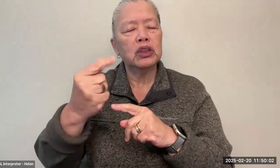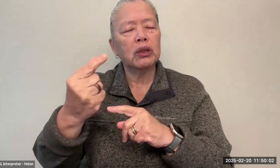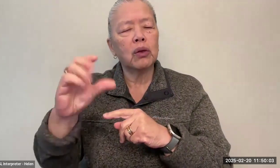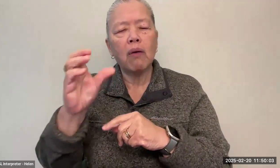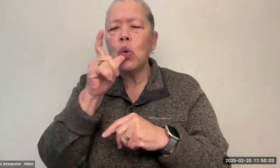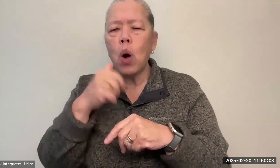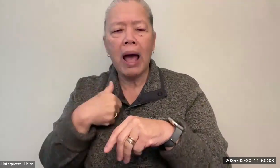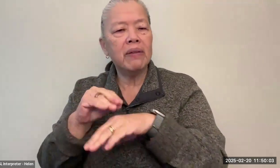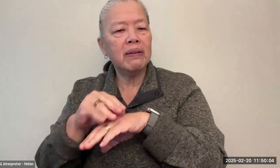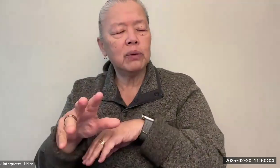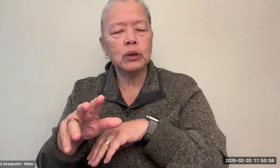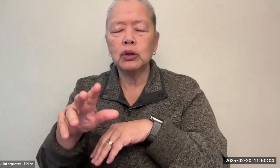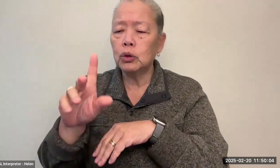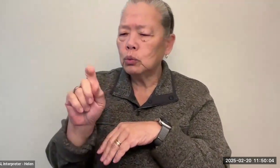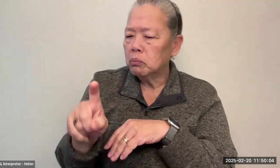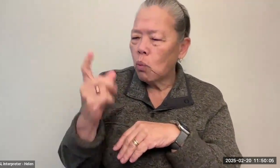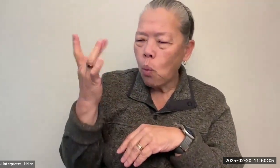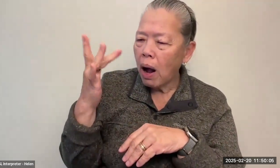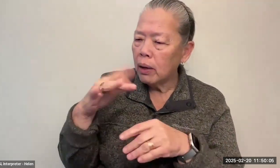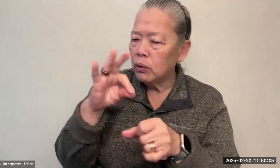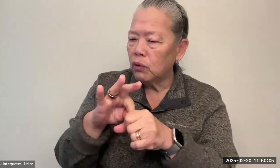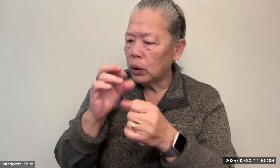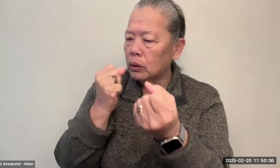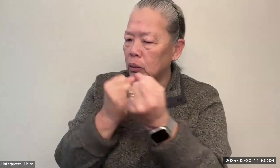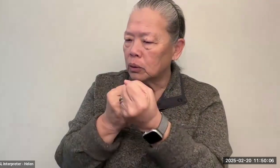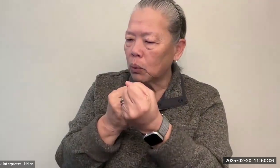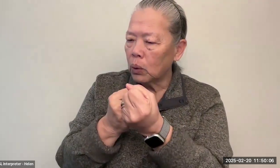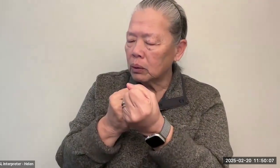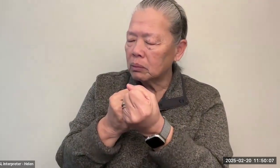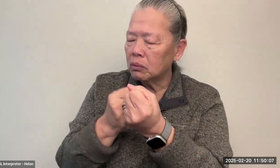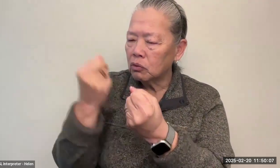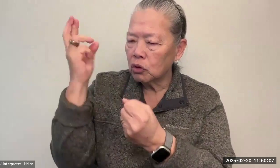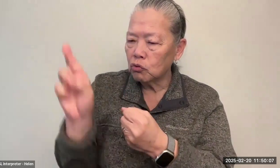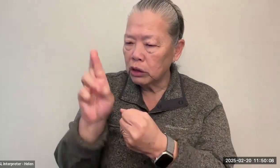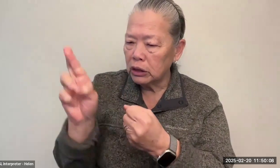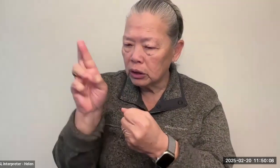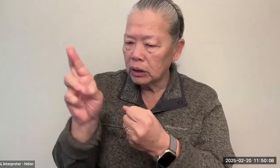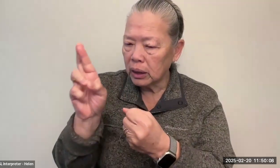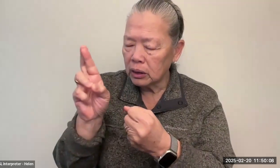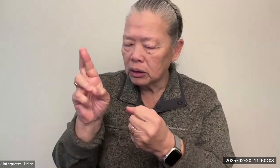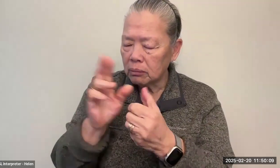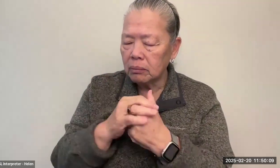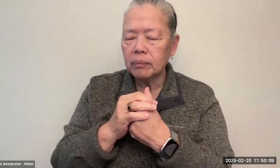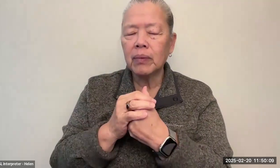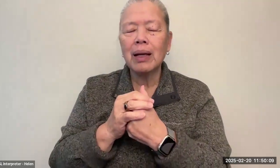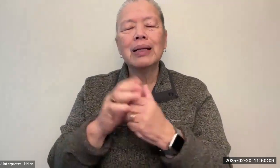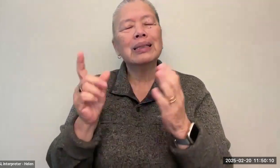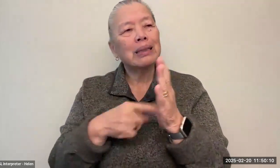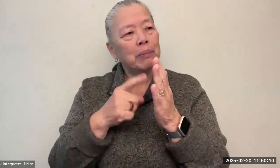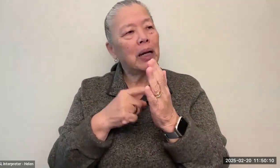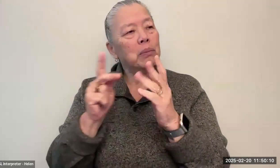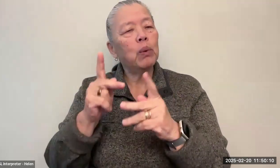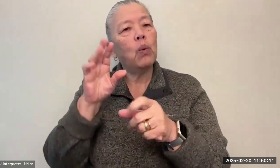for ratification of regionalization. We know that sometimes we vote with people we know and